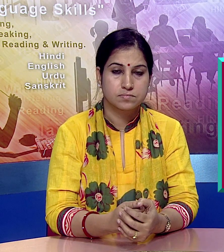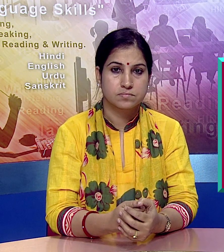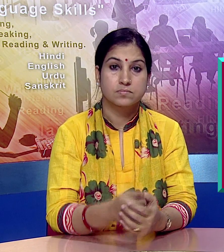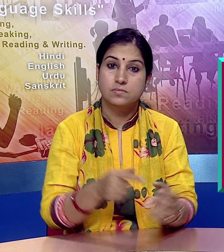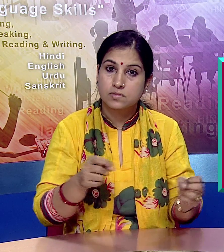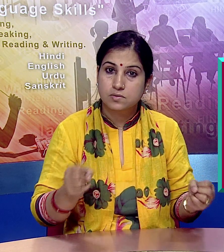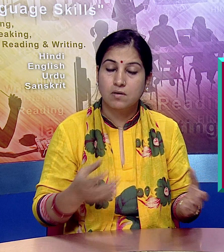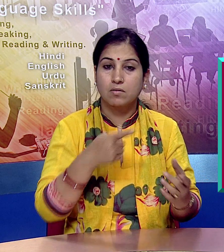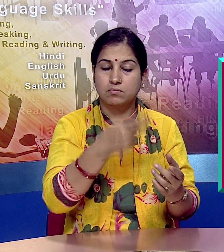apply